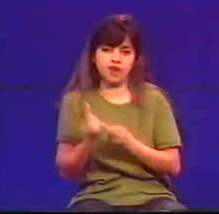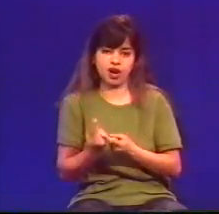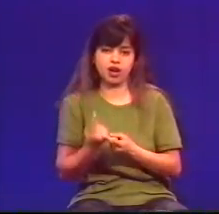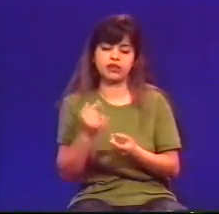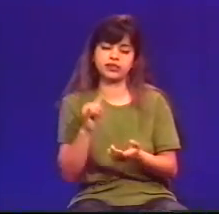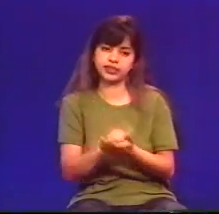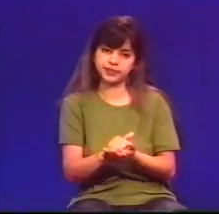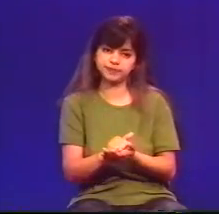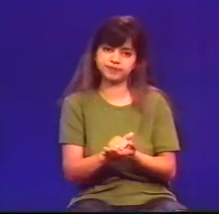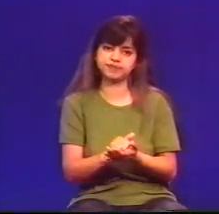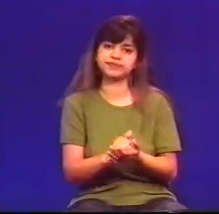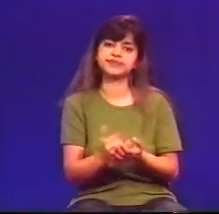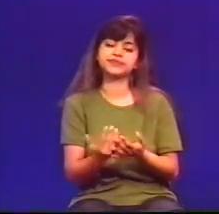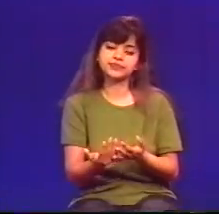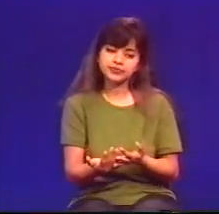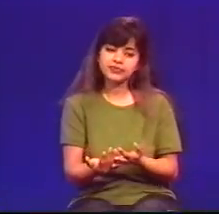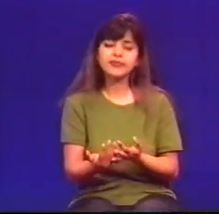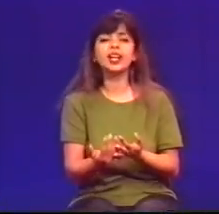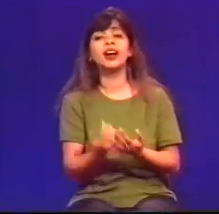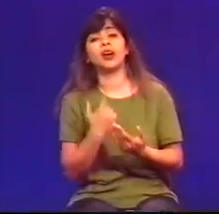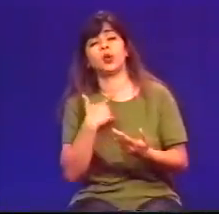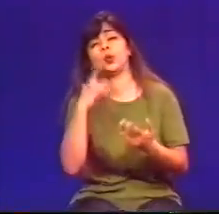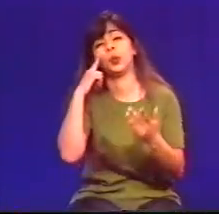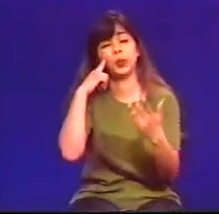as both a deaf person and a person from Pakistan.